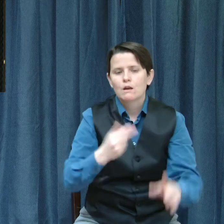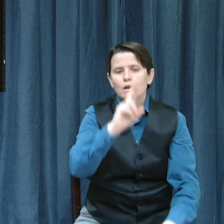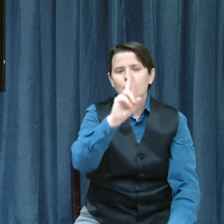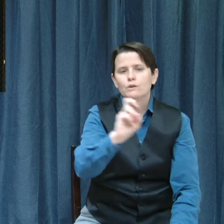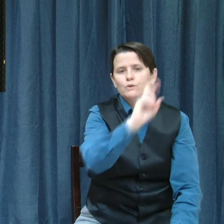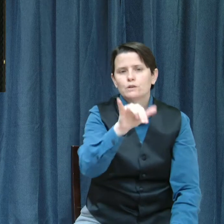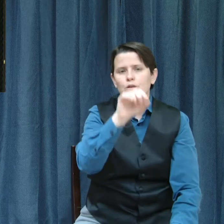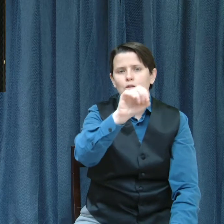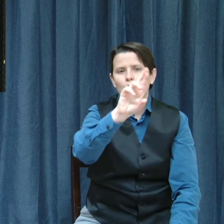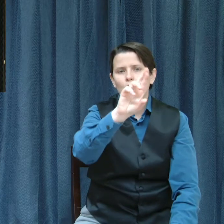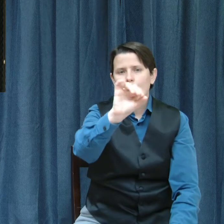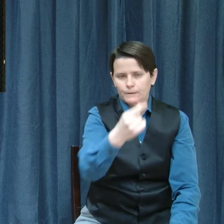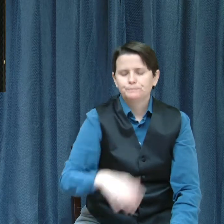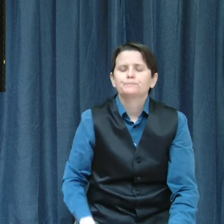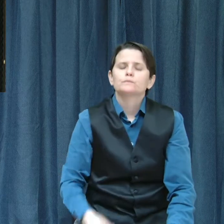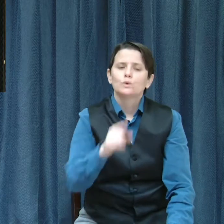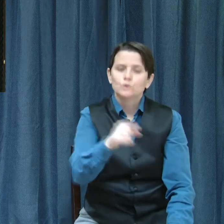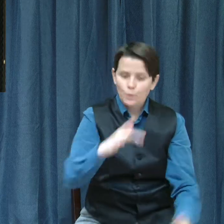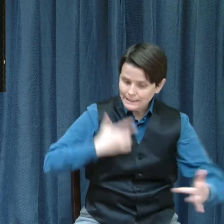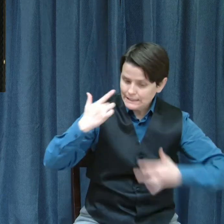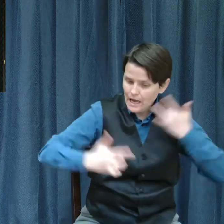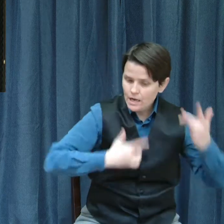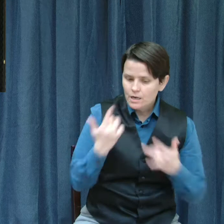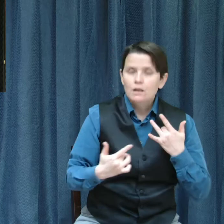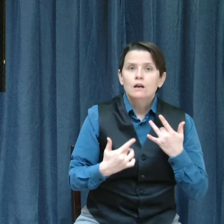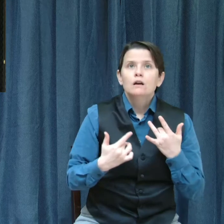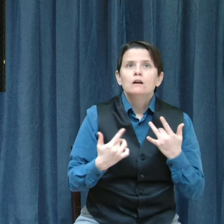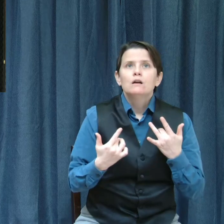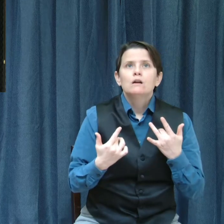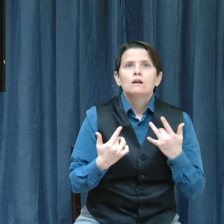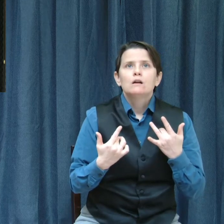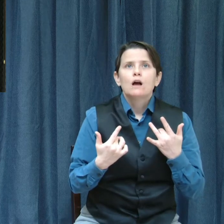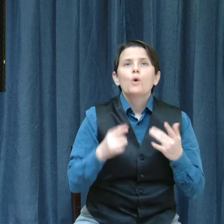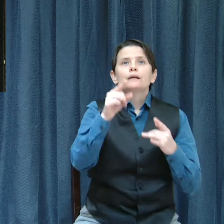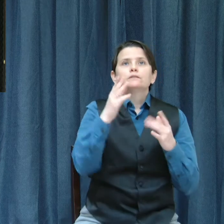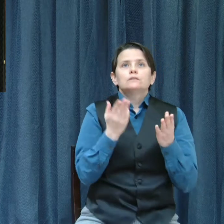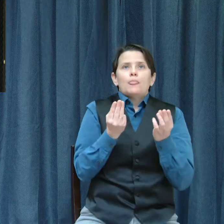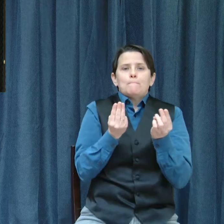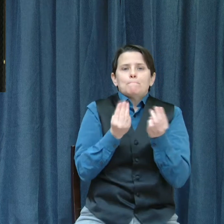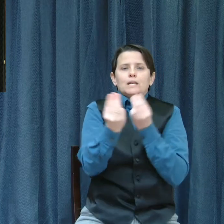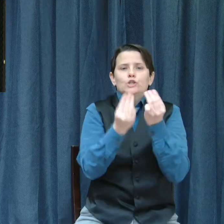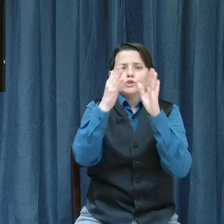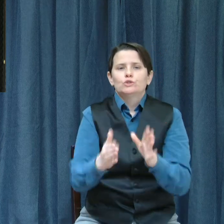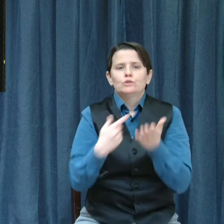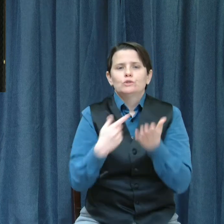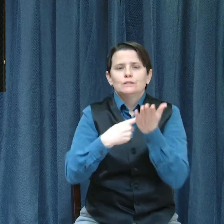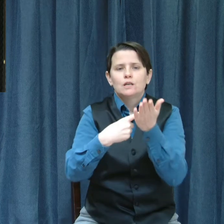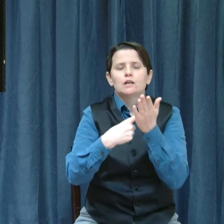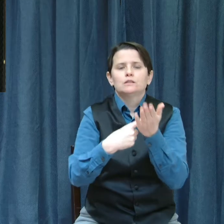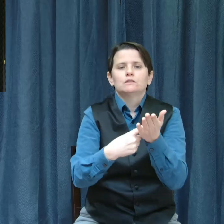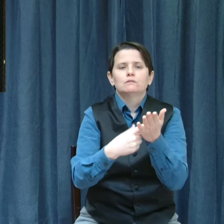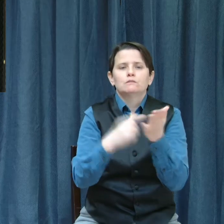we're so excited about the support. Actually, this was on the minister's discussion page, so this was in our private page, but you can